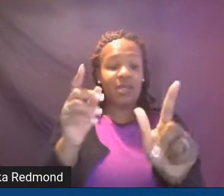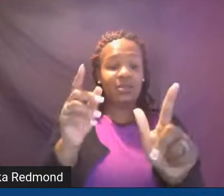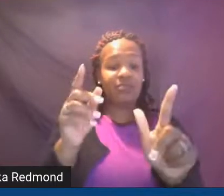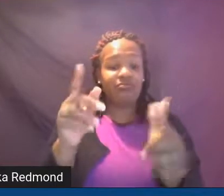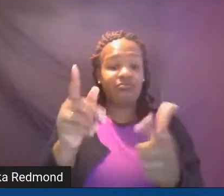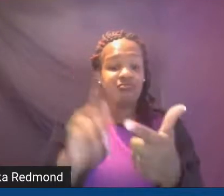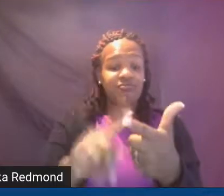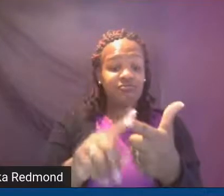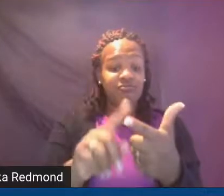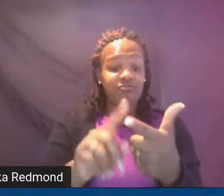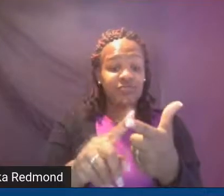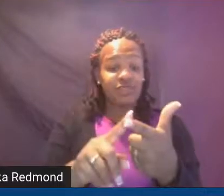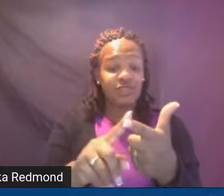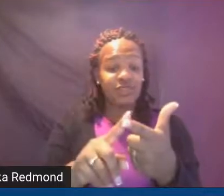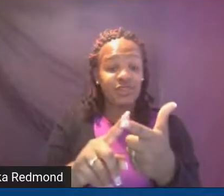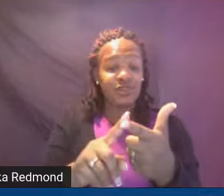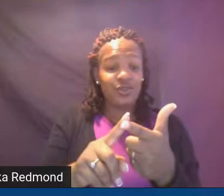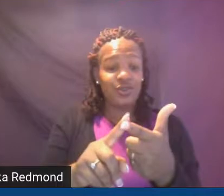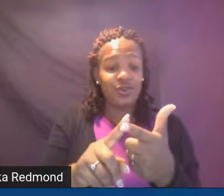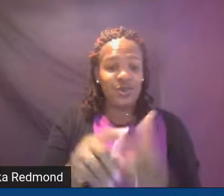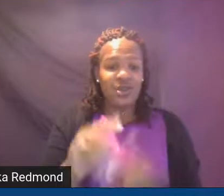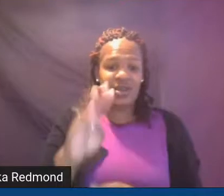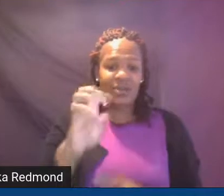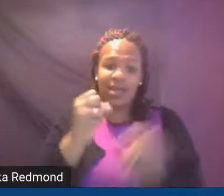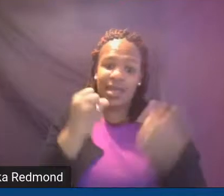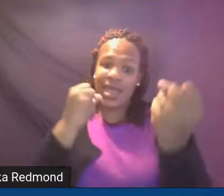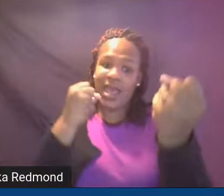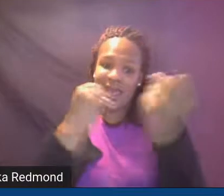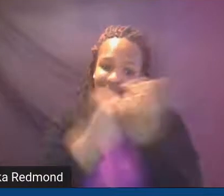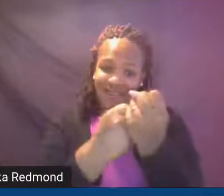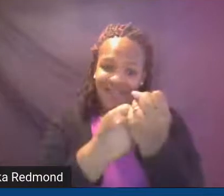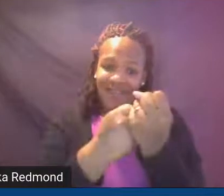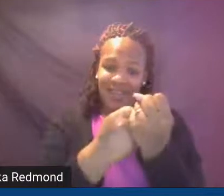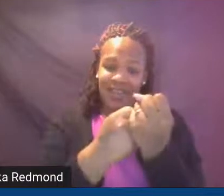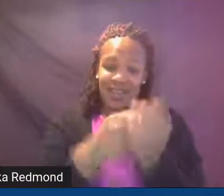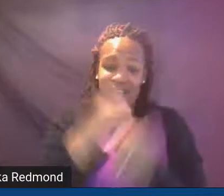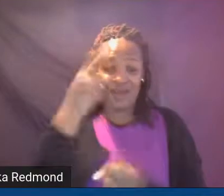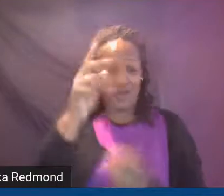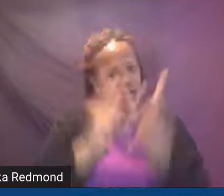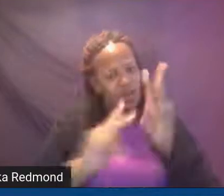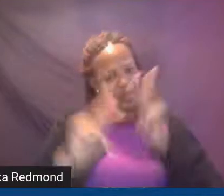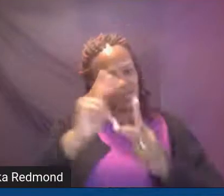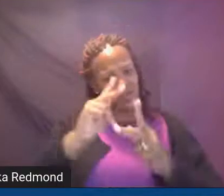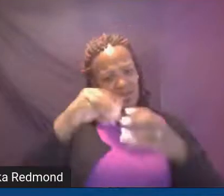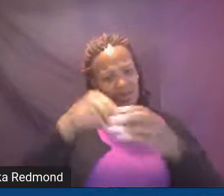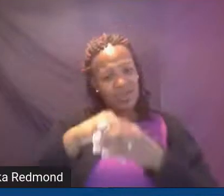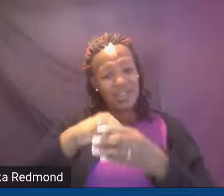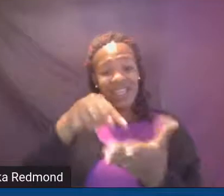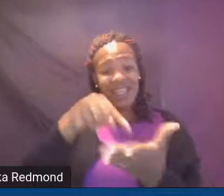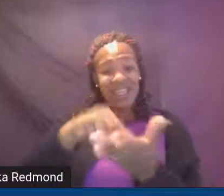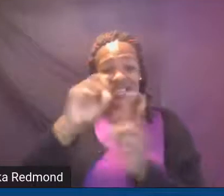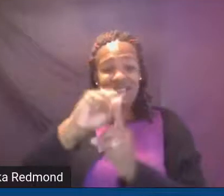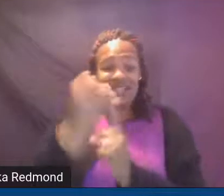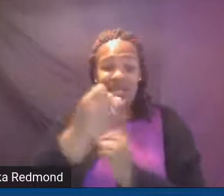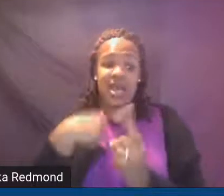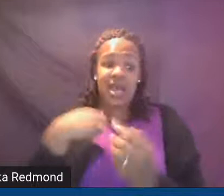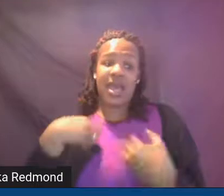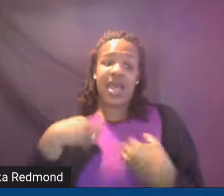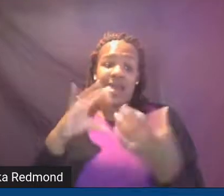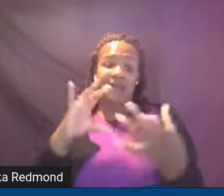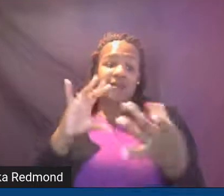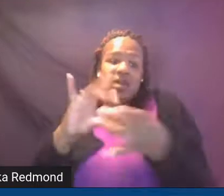to be an advocate for people in this situation. I mean, I have a connection to it. I have a family